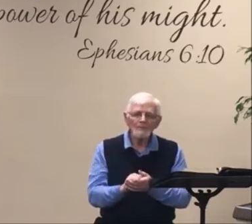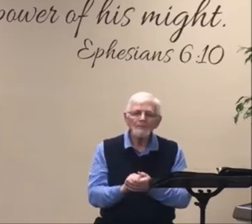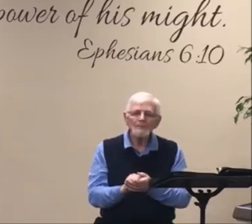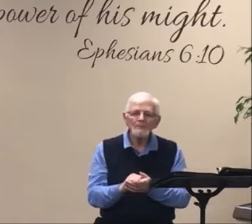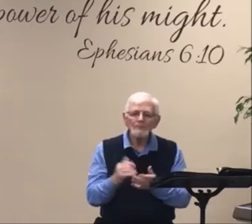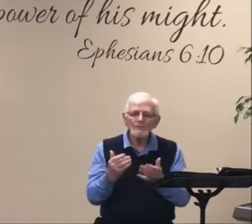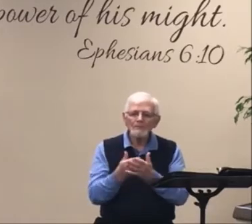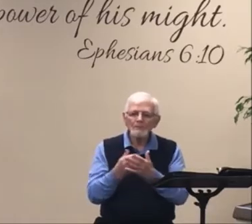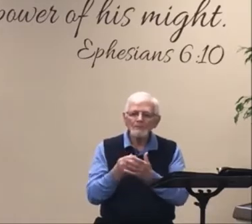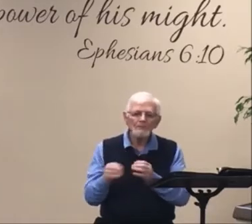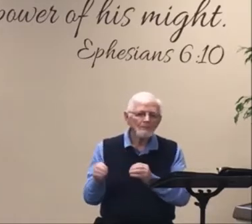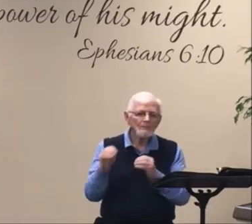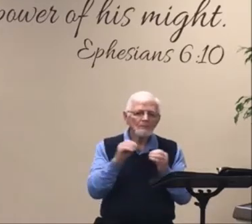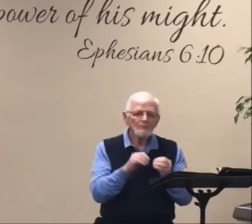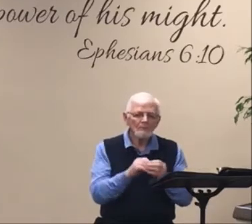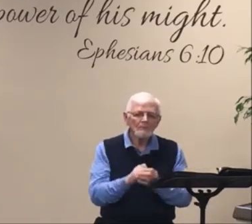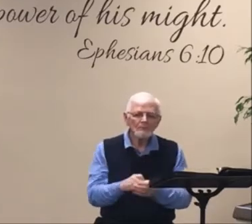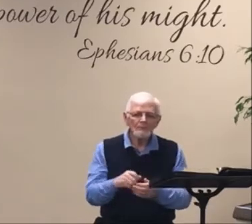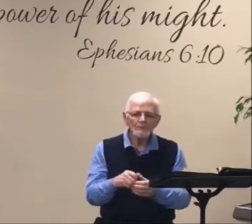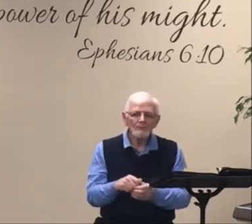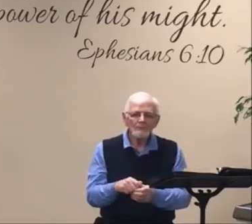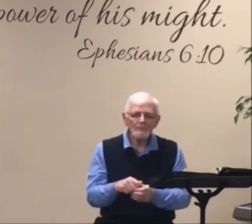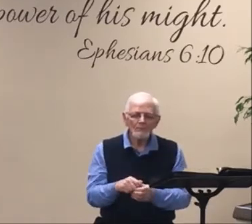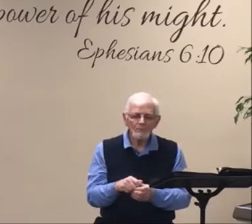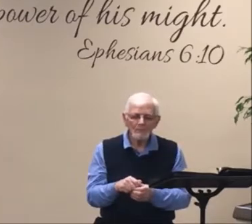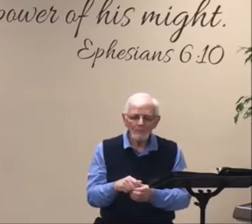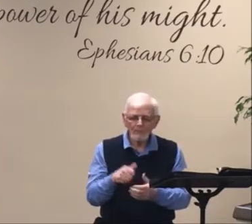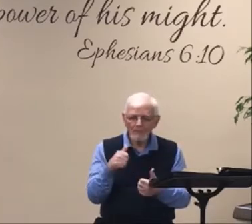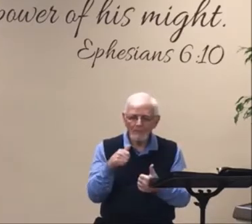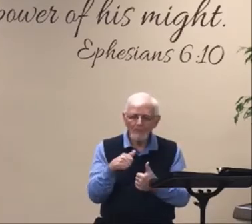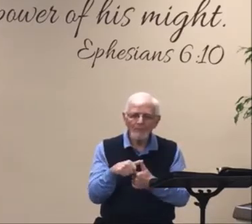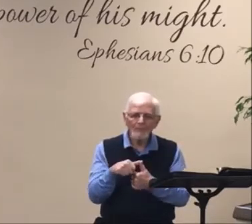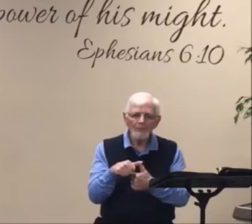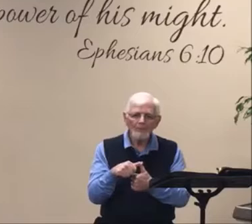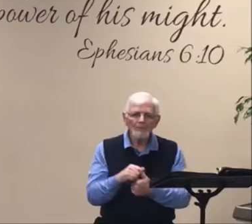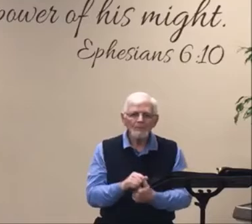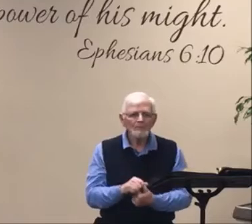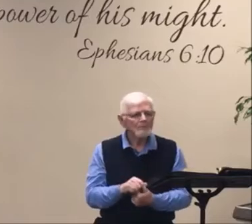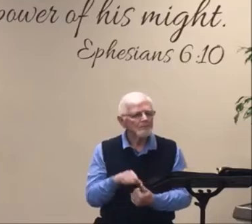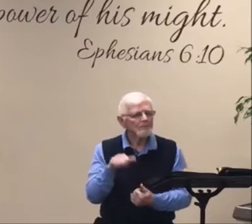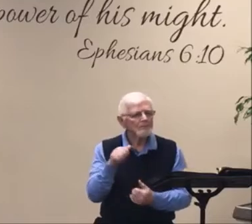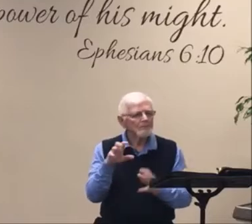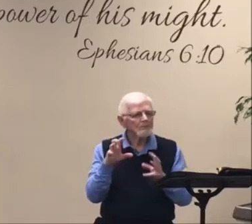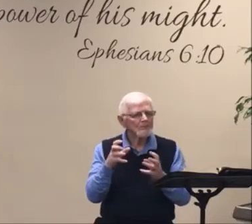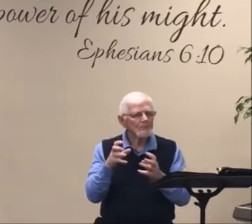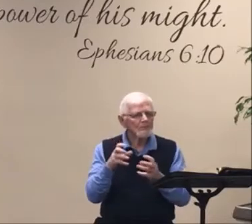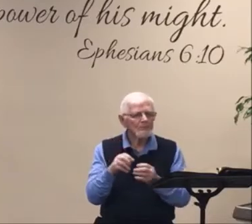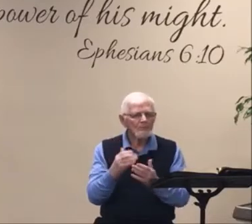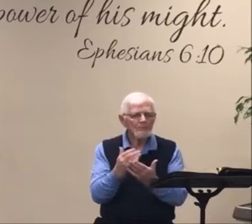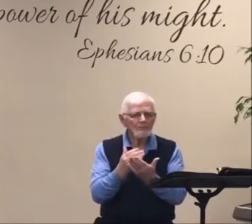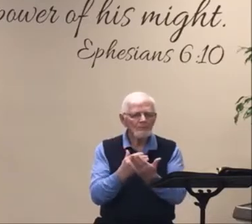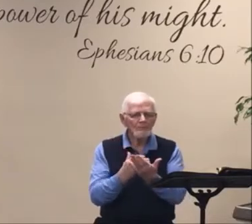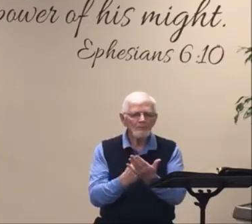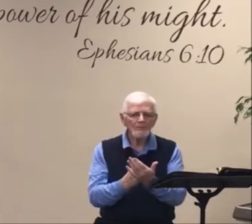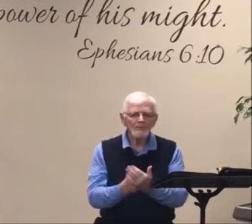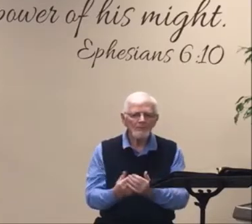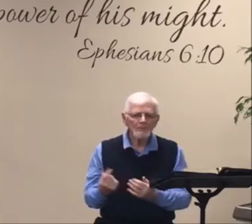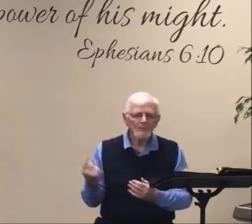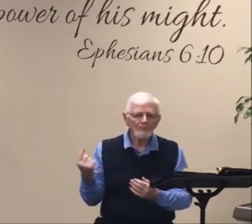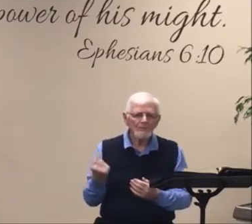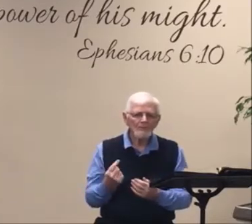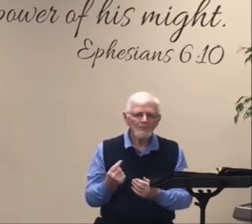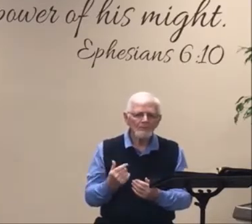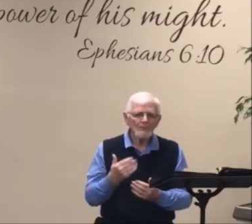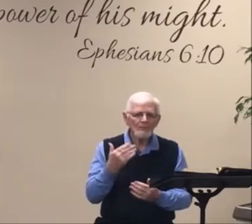move letters. We should have another set of lists coming